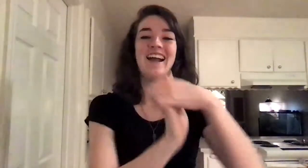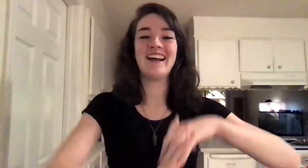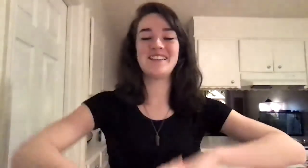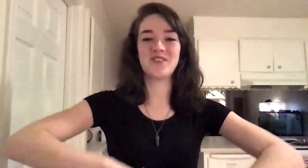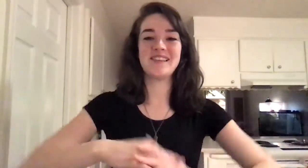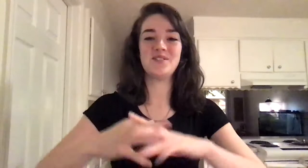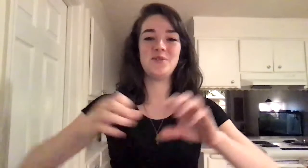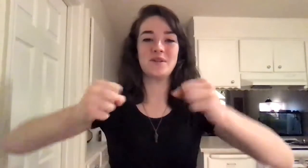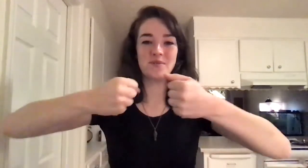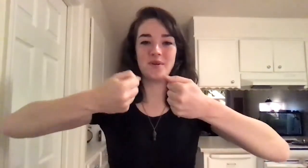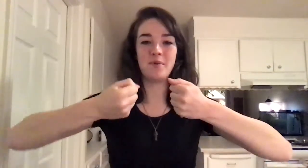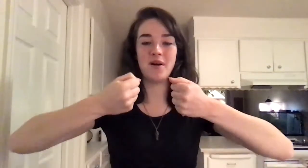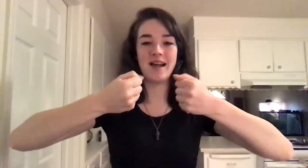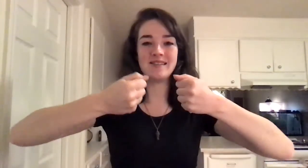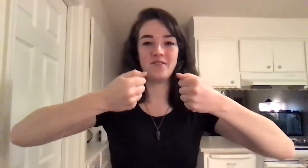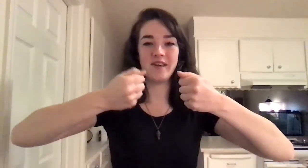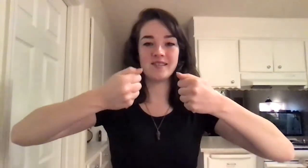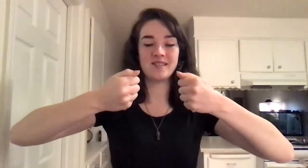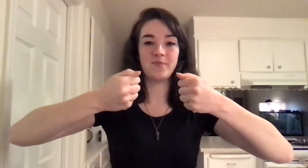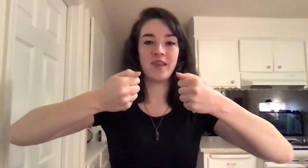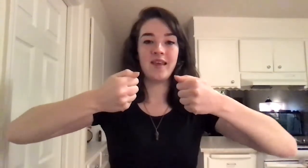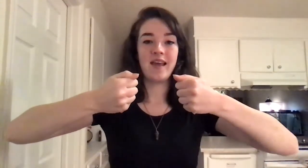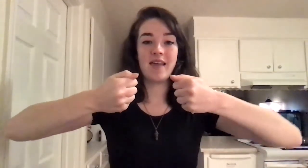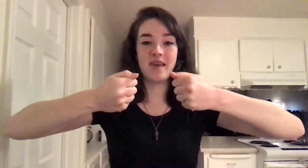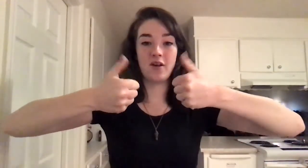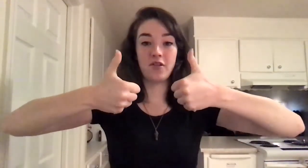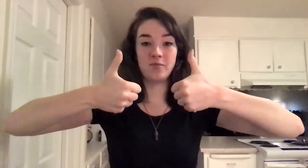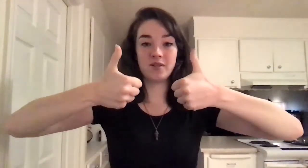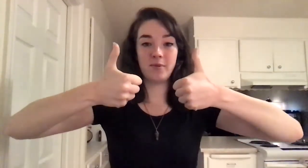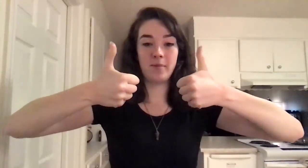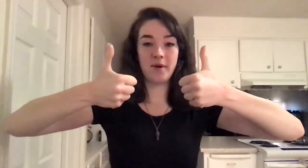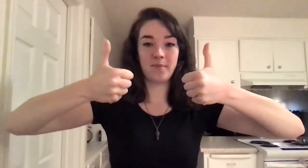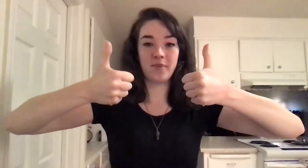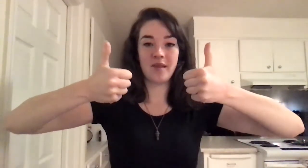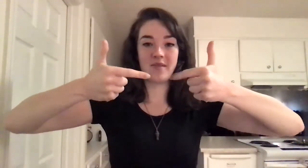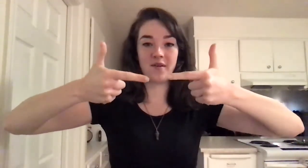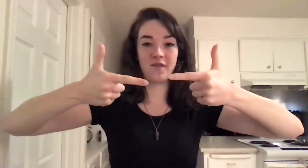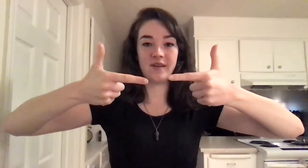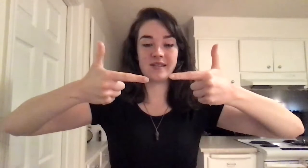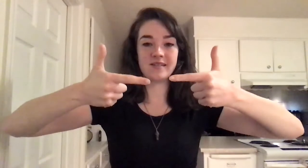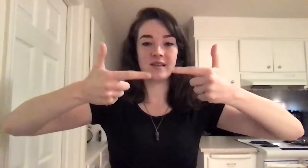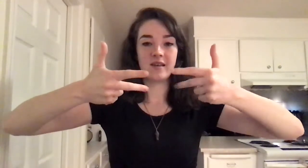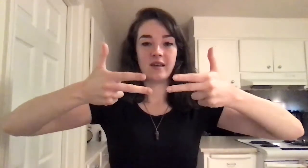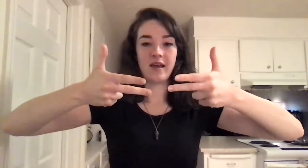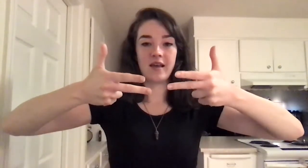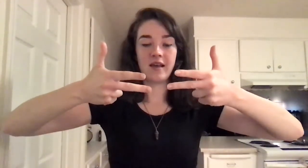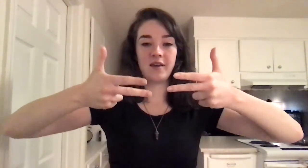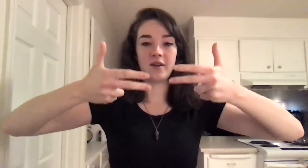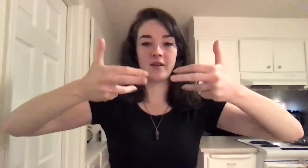Let's try this new one. So we're going to put our hands in a fist, and then our thumb's going to pop up, and then our fingers are going to